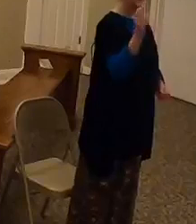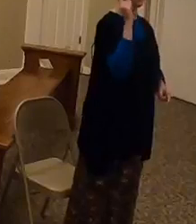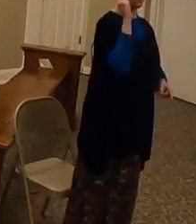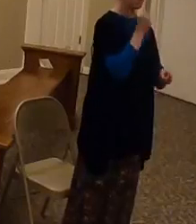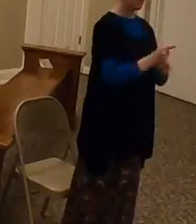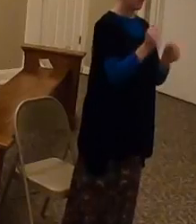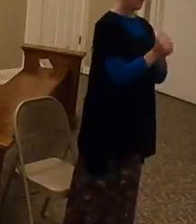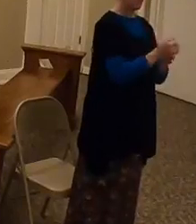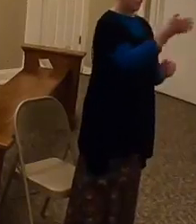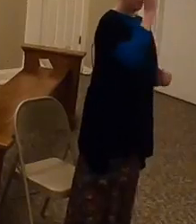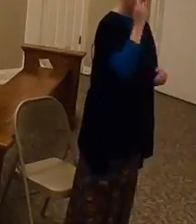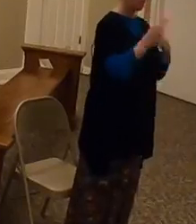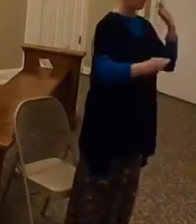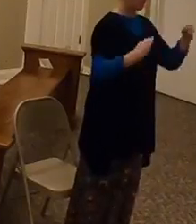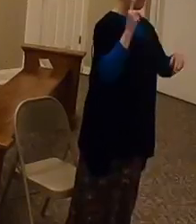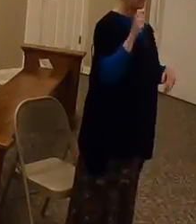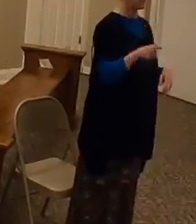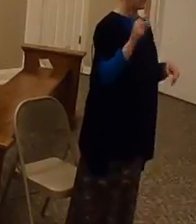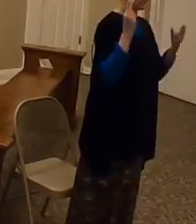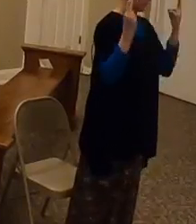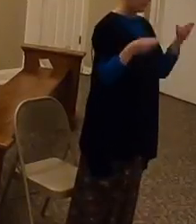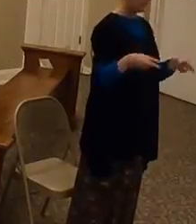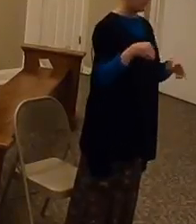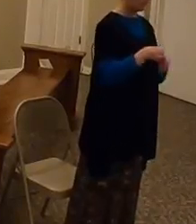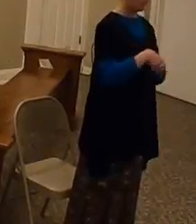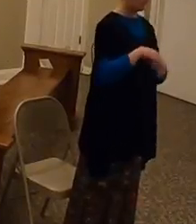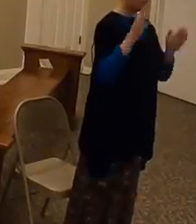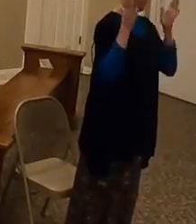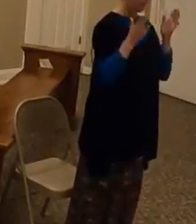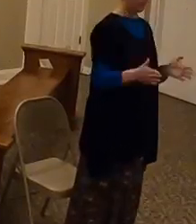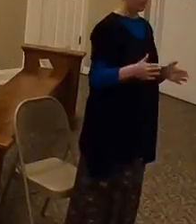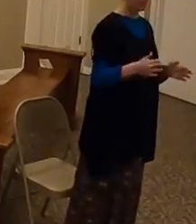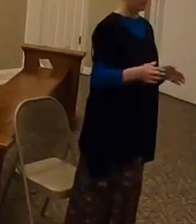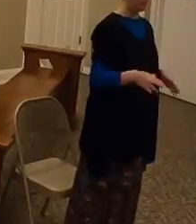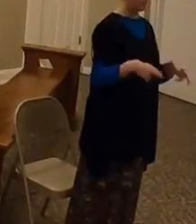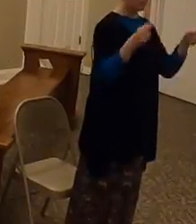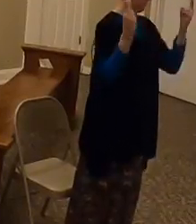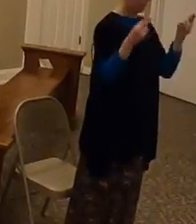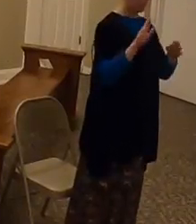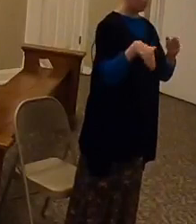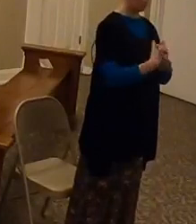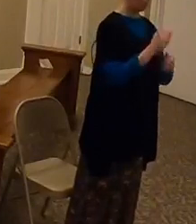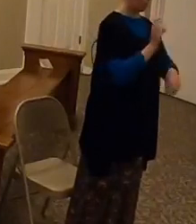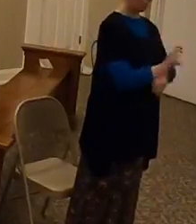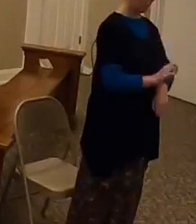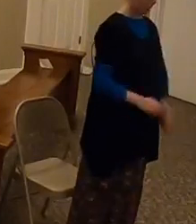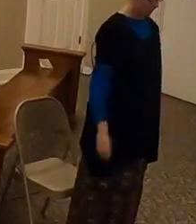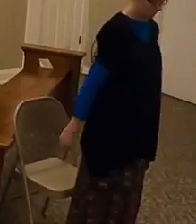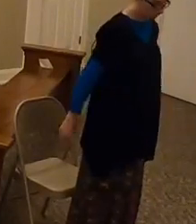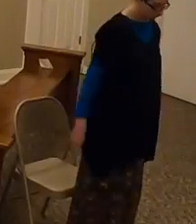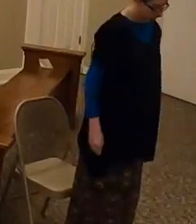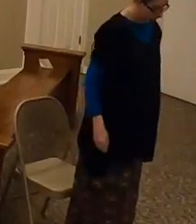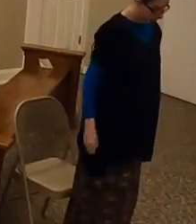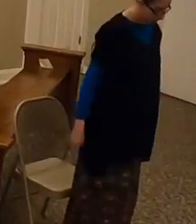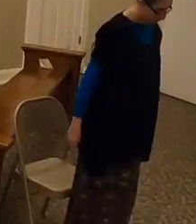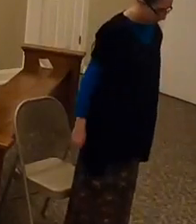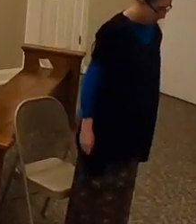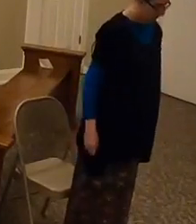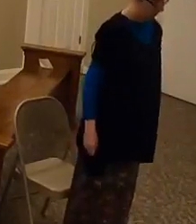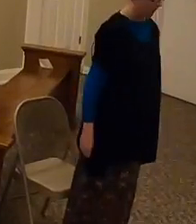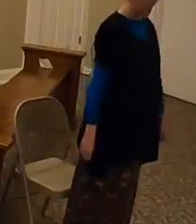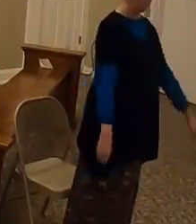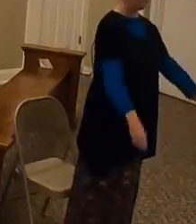God. Revival needs to happen in the individual first. Then it can happen in this whole church and in this area around us.